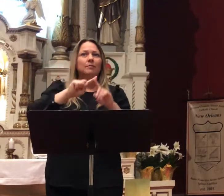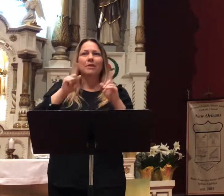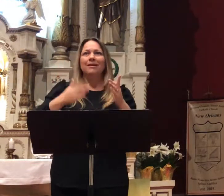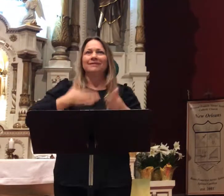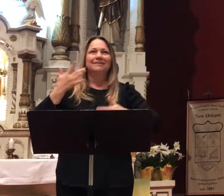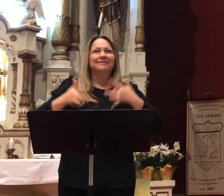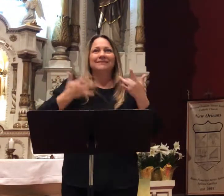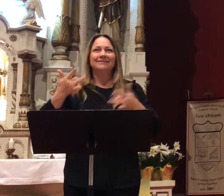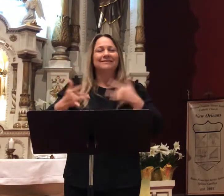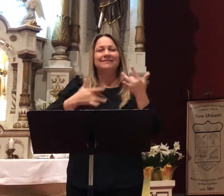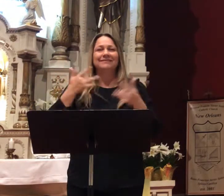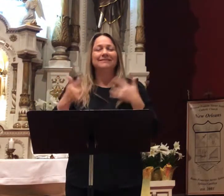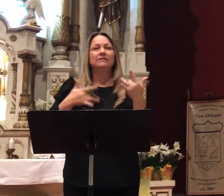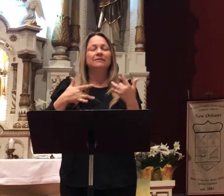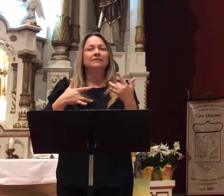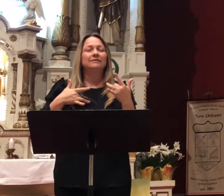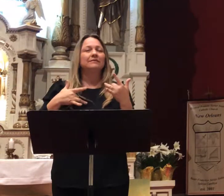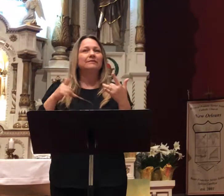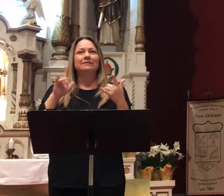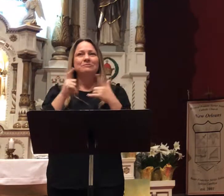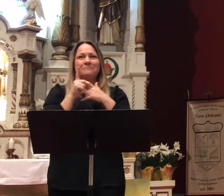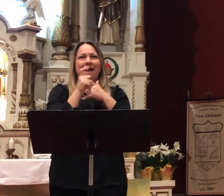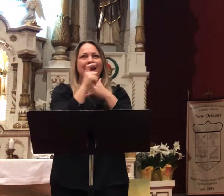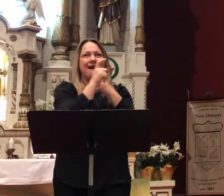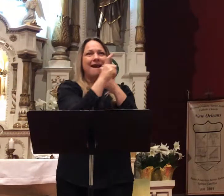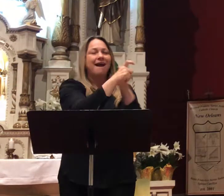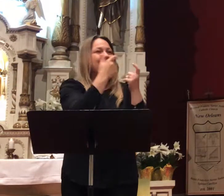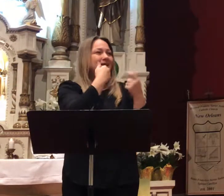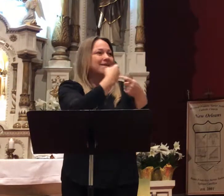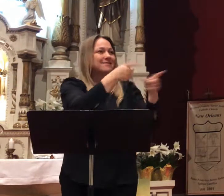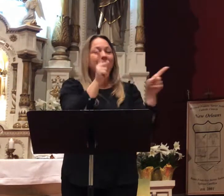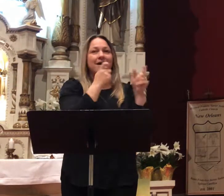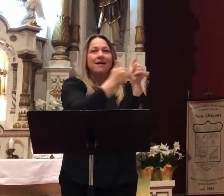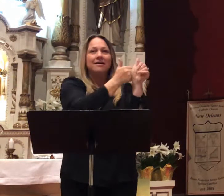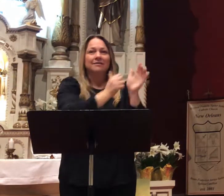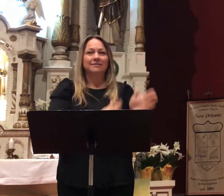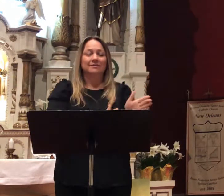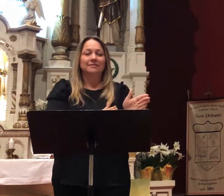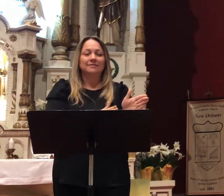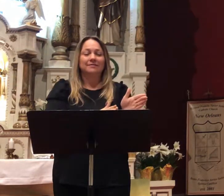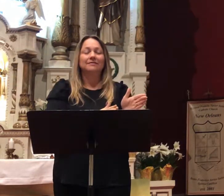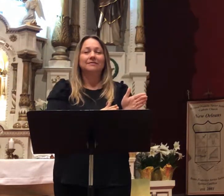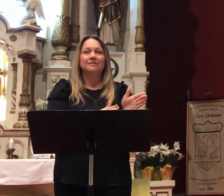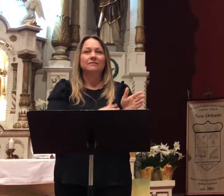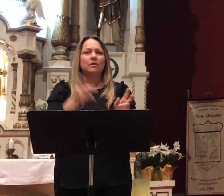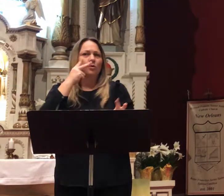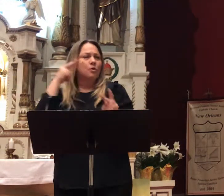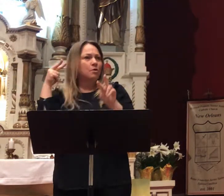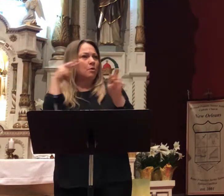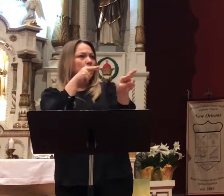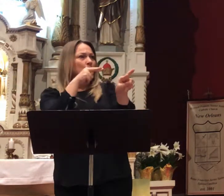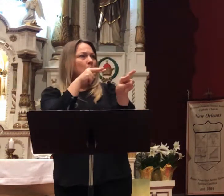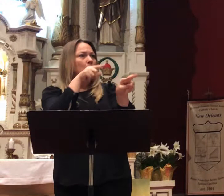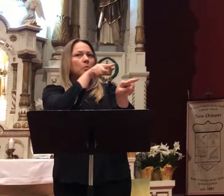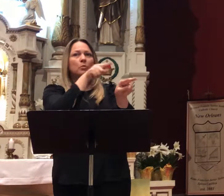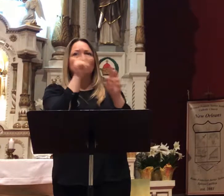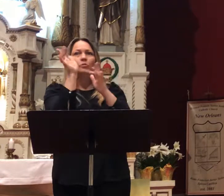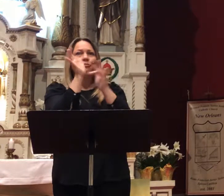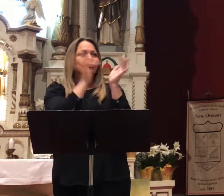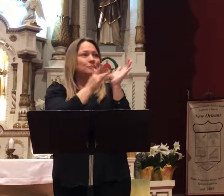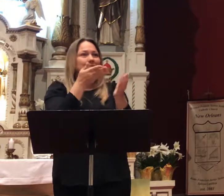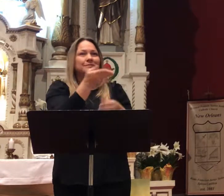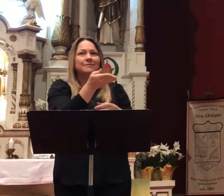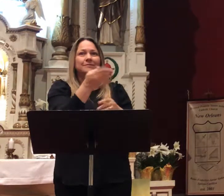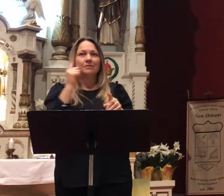overjoyed, and ran to announce this to his disciples. And behold, Jesus met them on